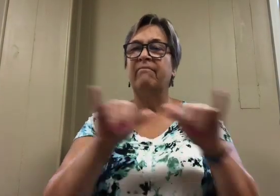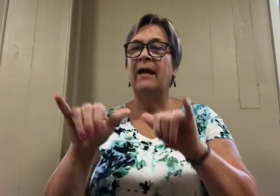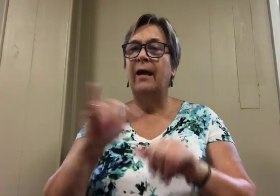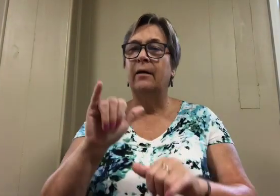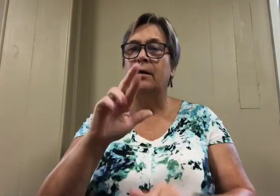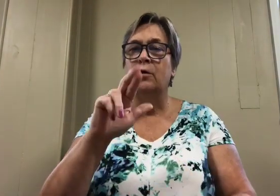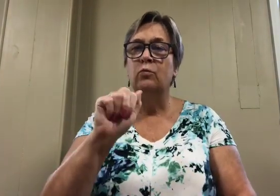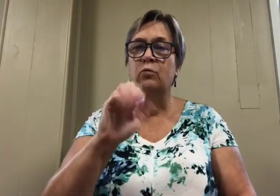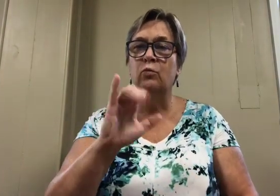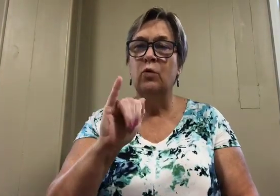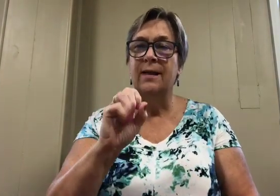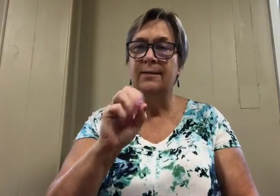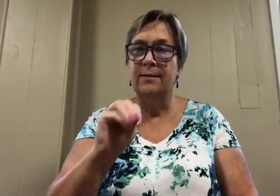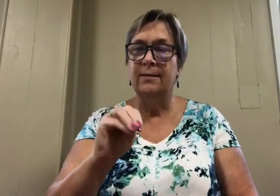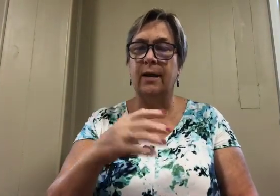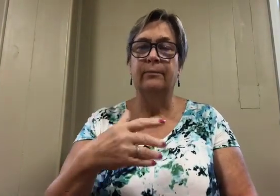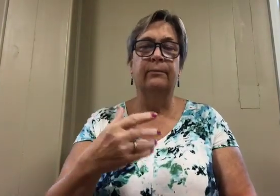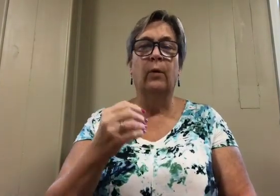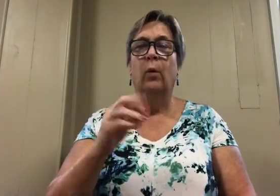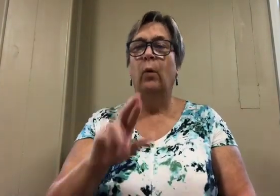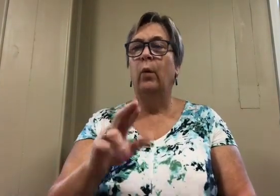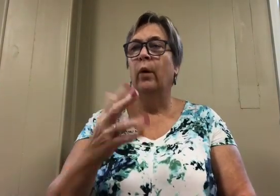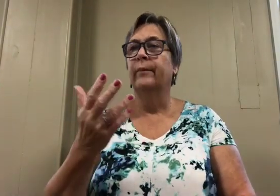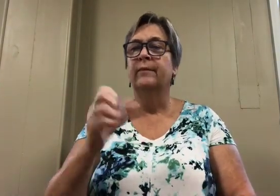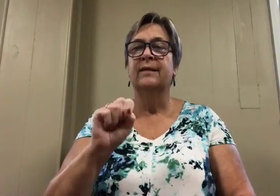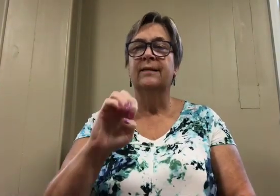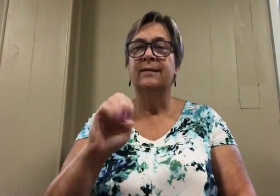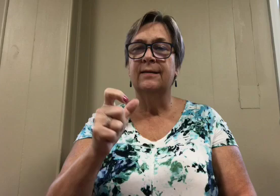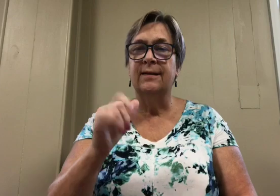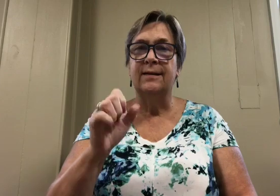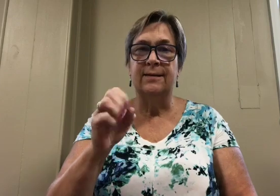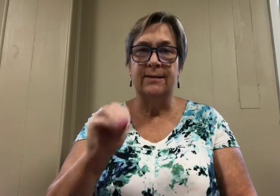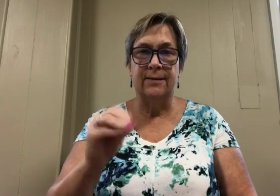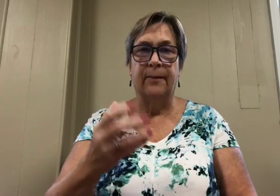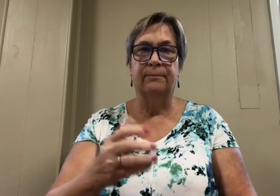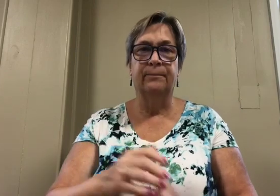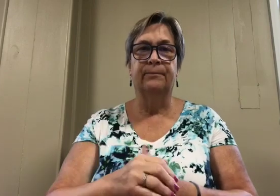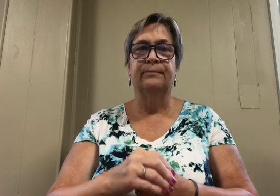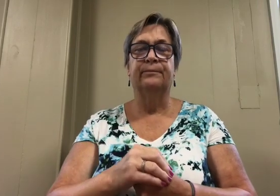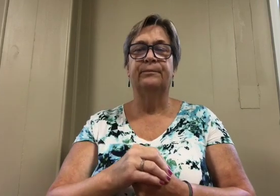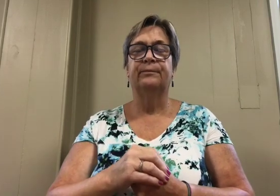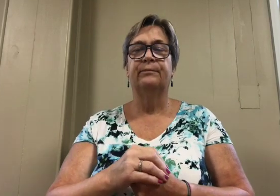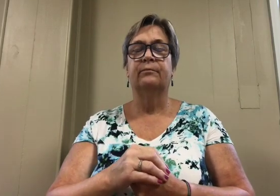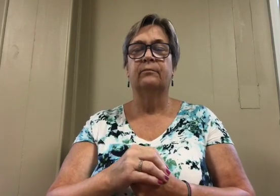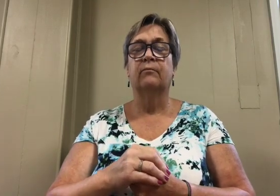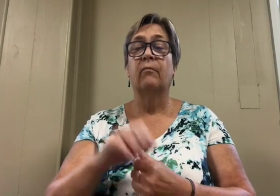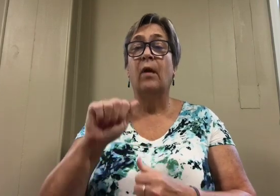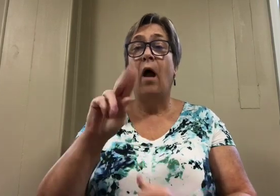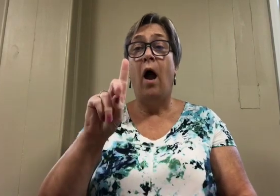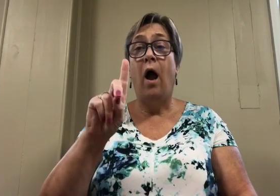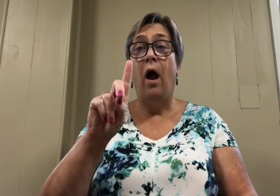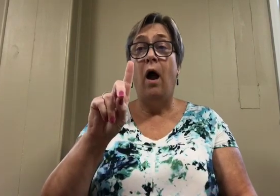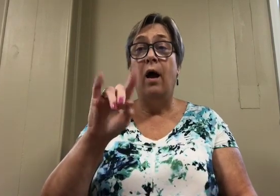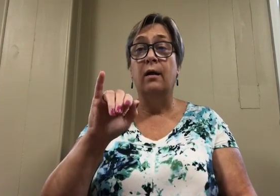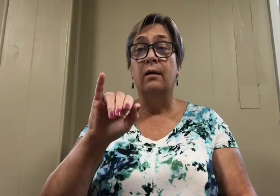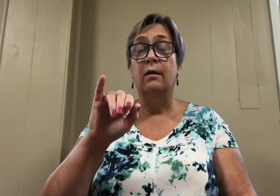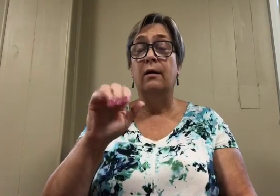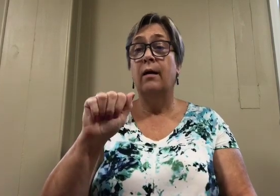against those persons who cannot hear, similar to racism or sexism.